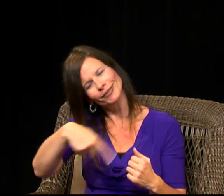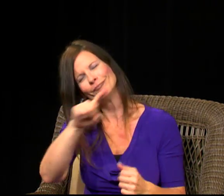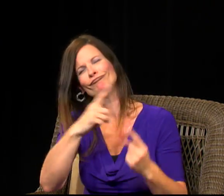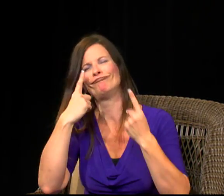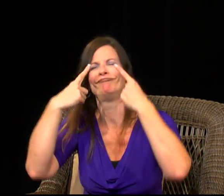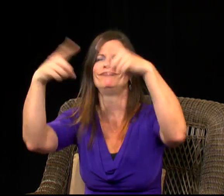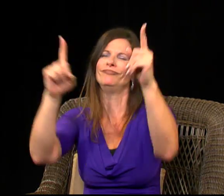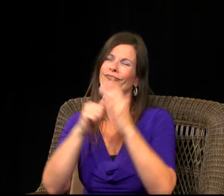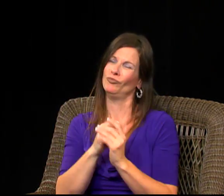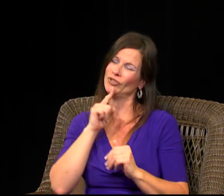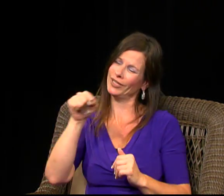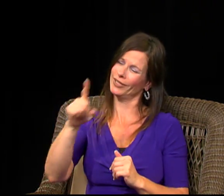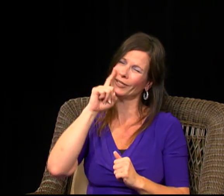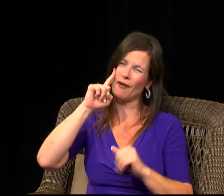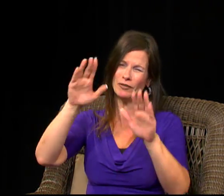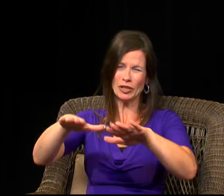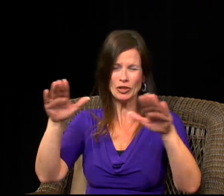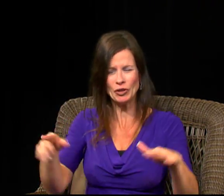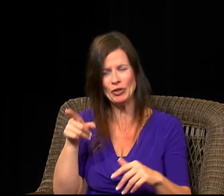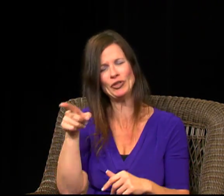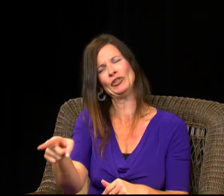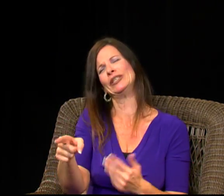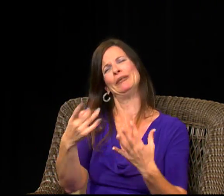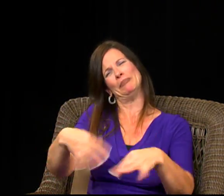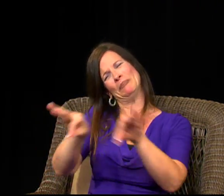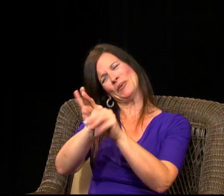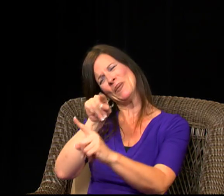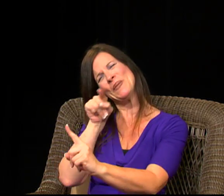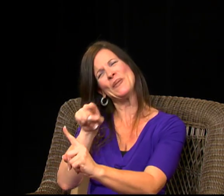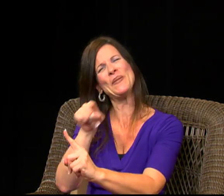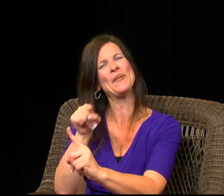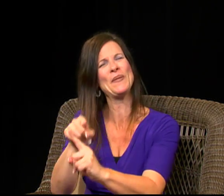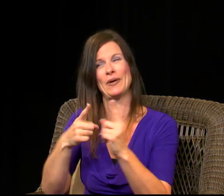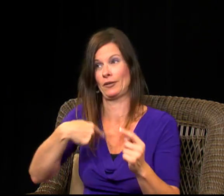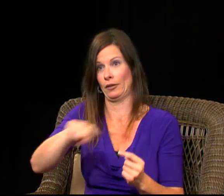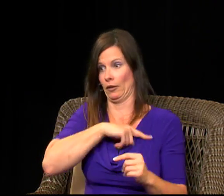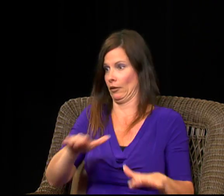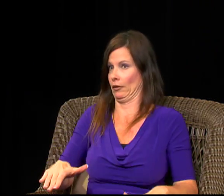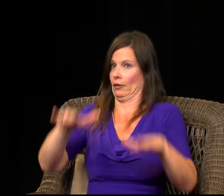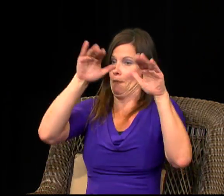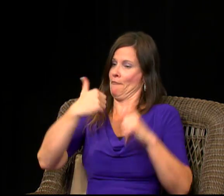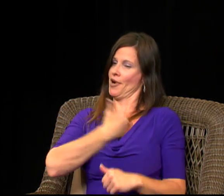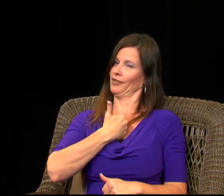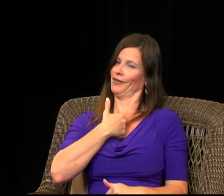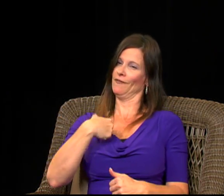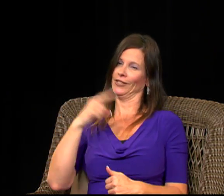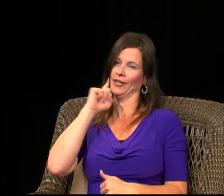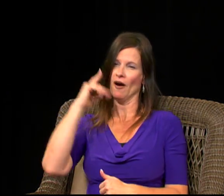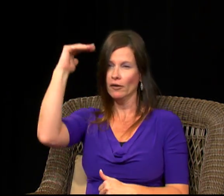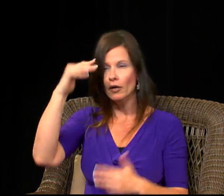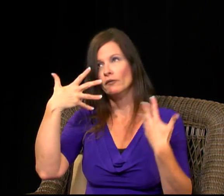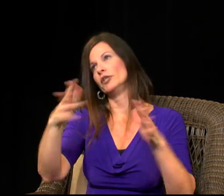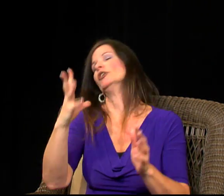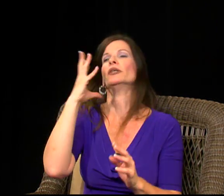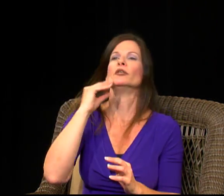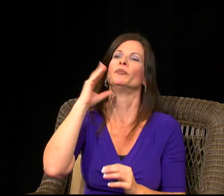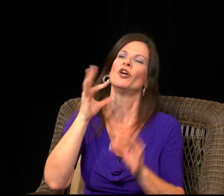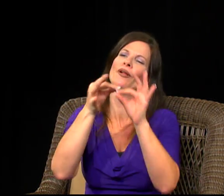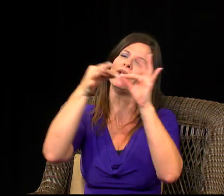for it. So I really would love to see this type of success in the deaf community where we can put aside our differences